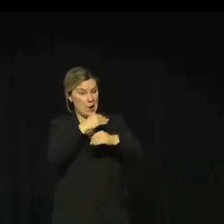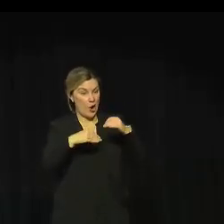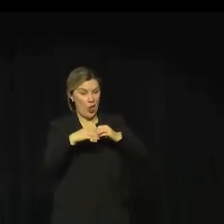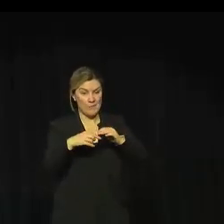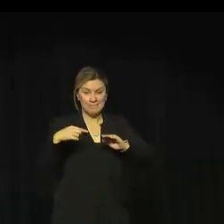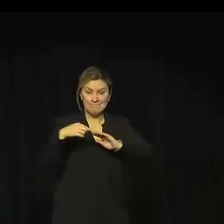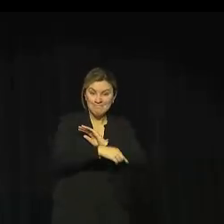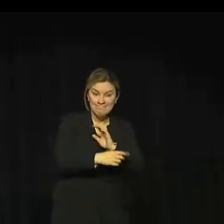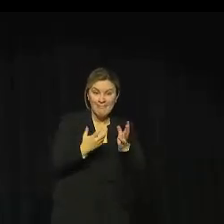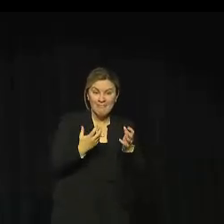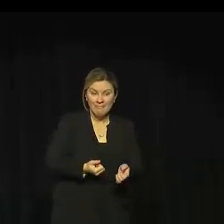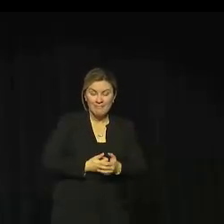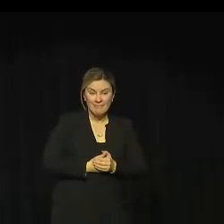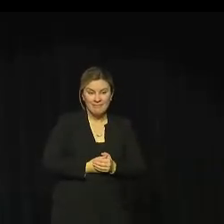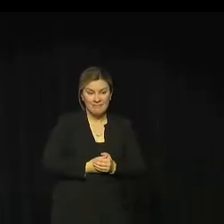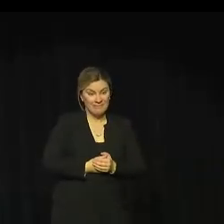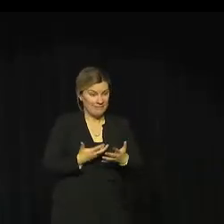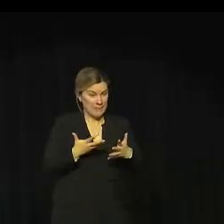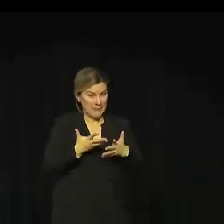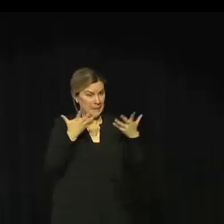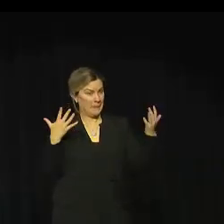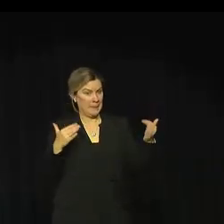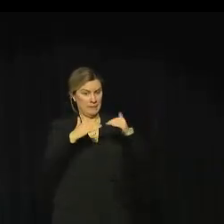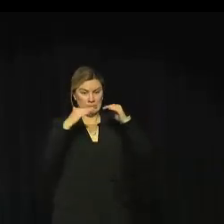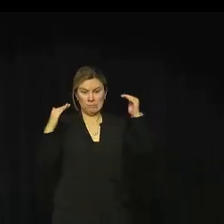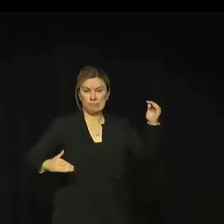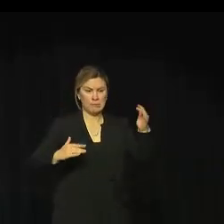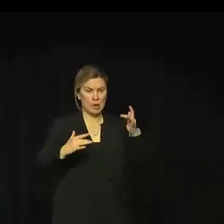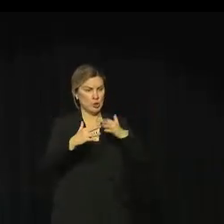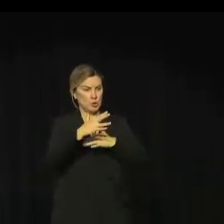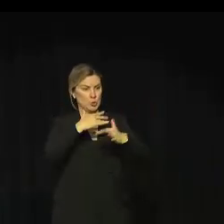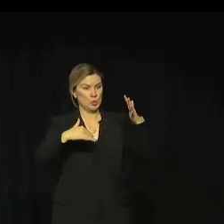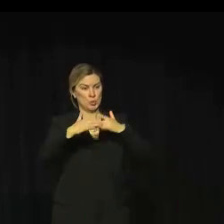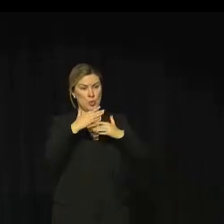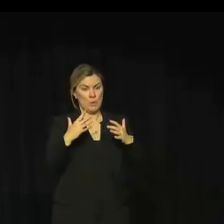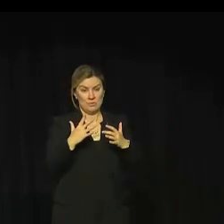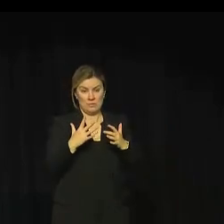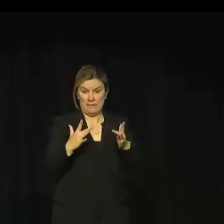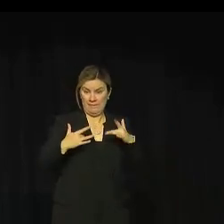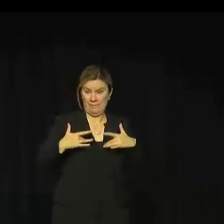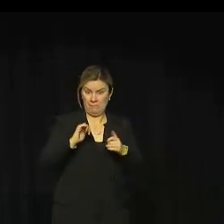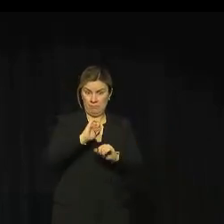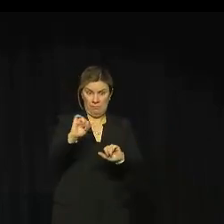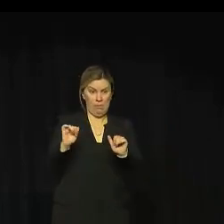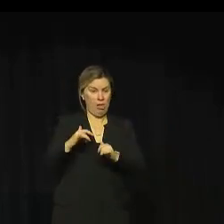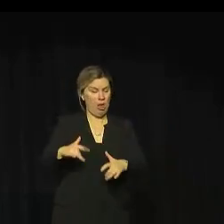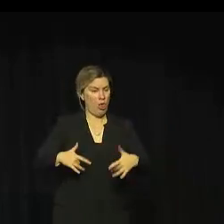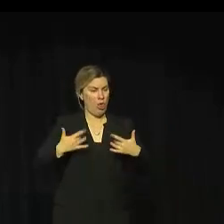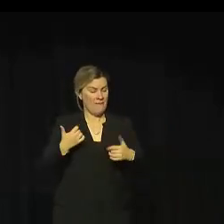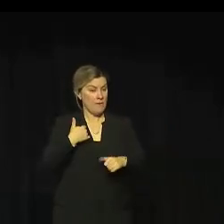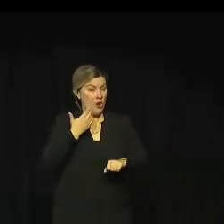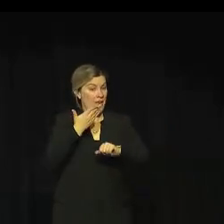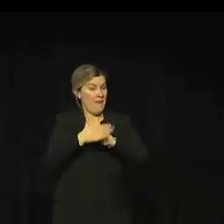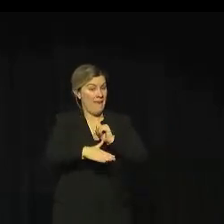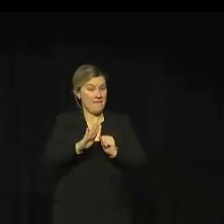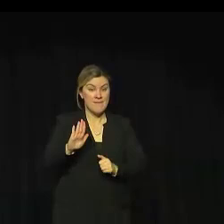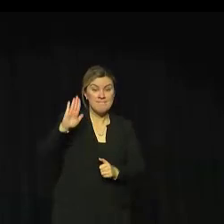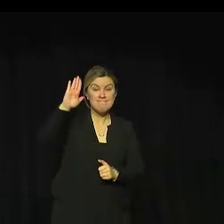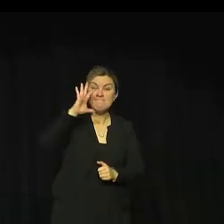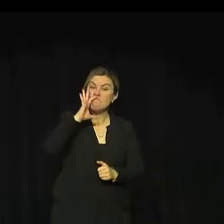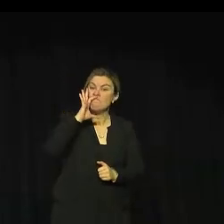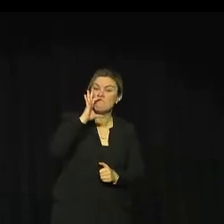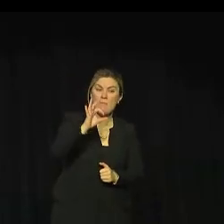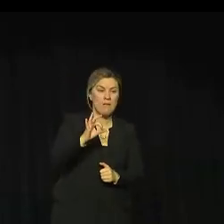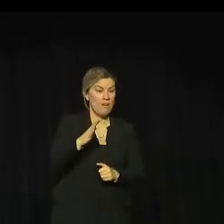and that will be to their great social disadvantage all their lives. Never asked a question.